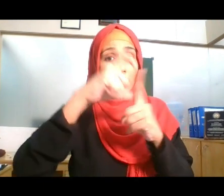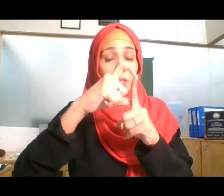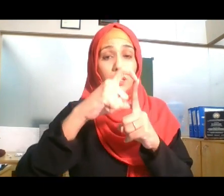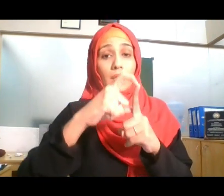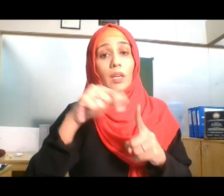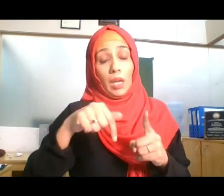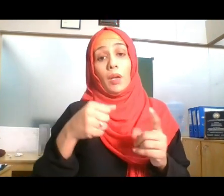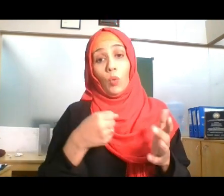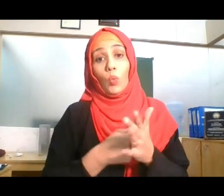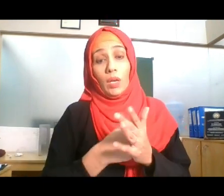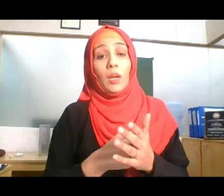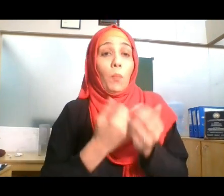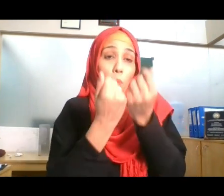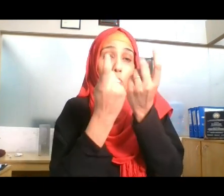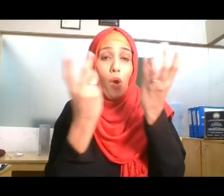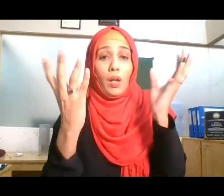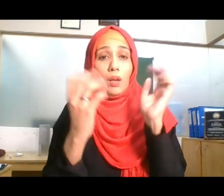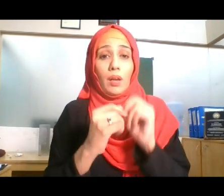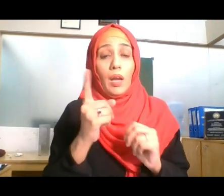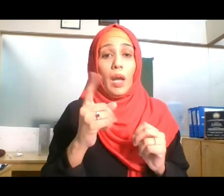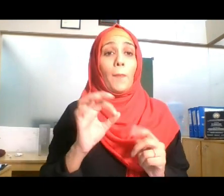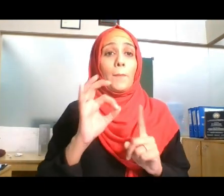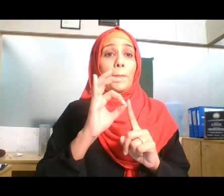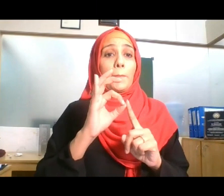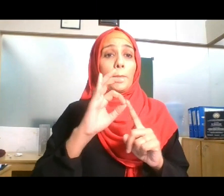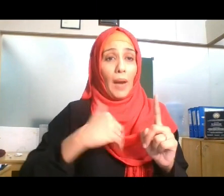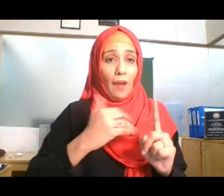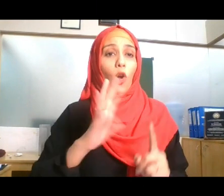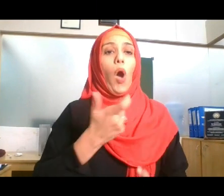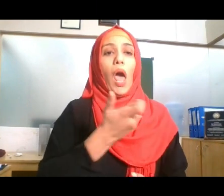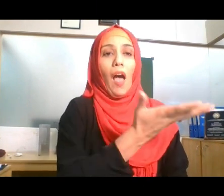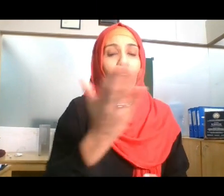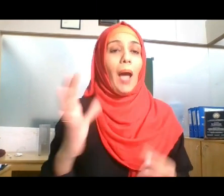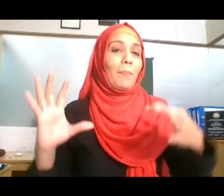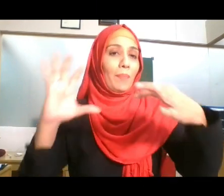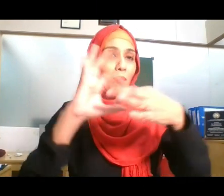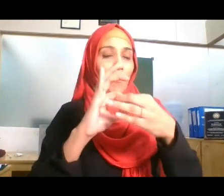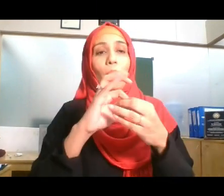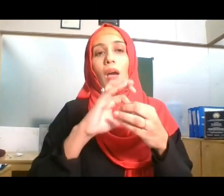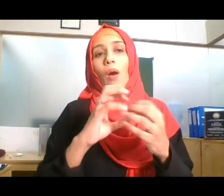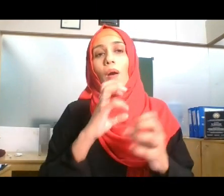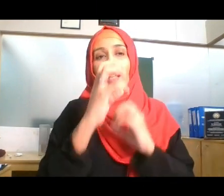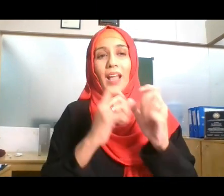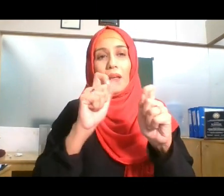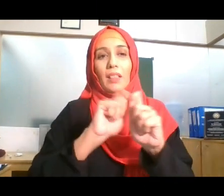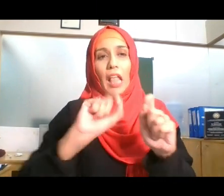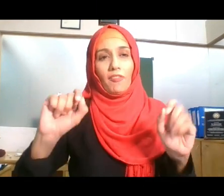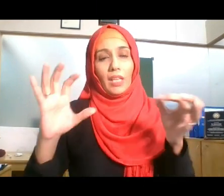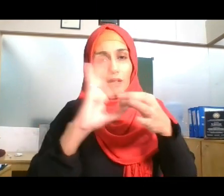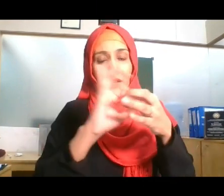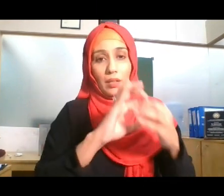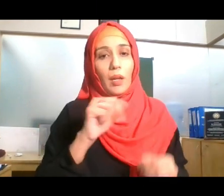forthcoming in public-private partnerships of this kind. And a couple of things that were mentioned here today,